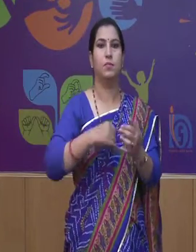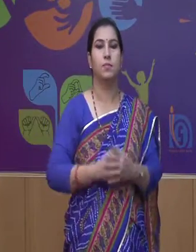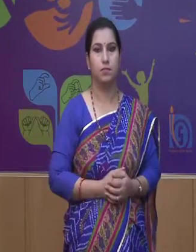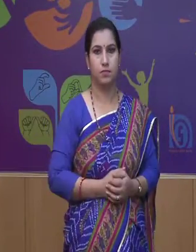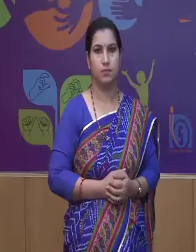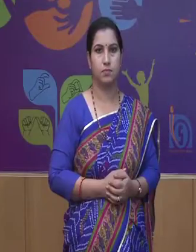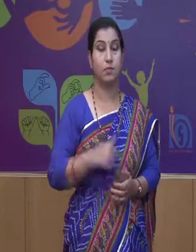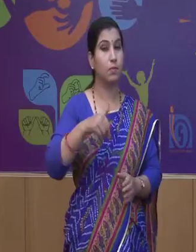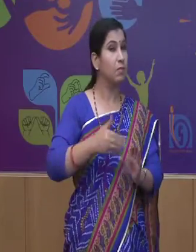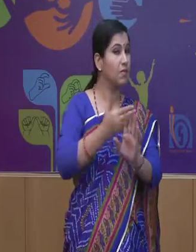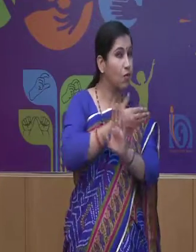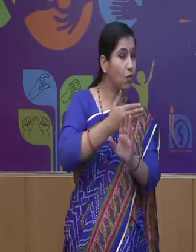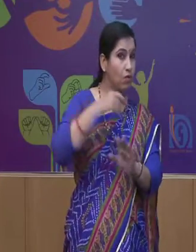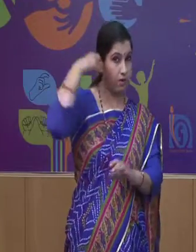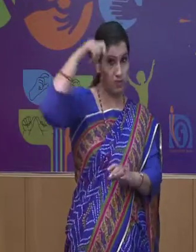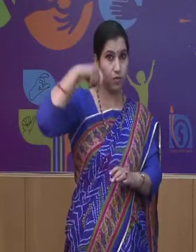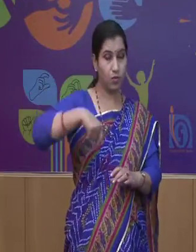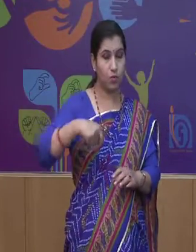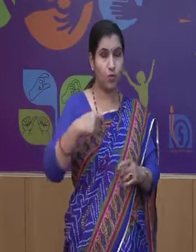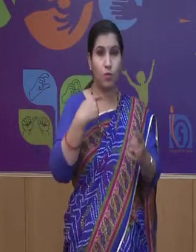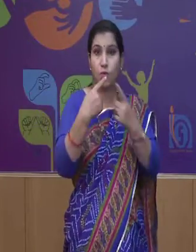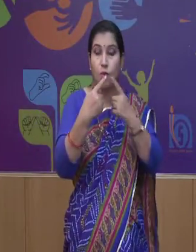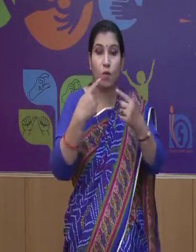In our previous session, we had covered the topic